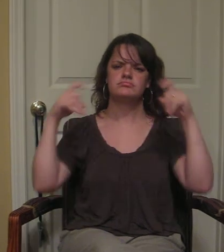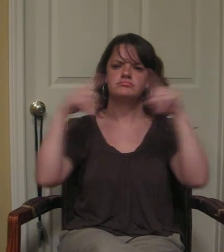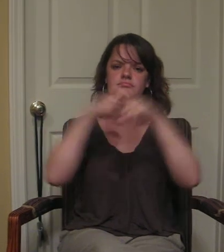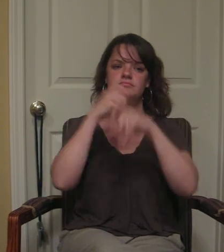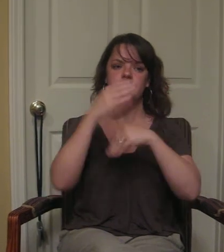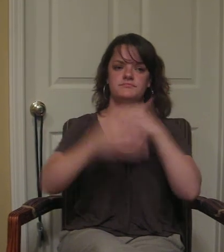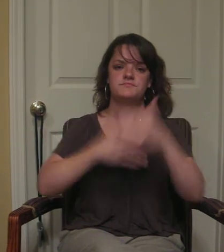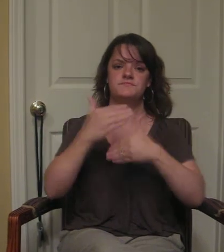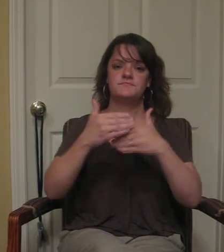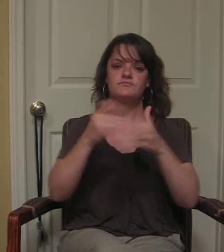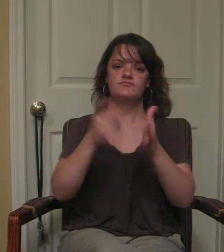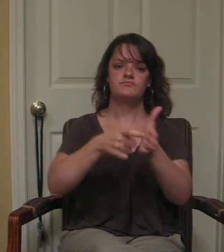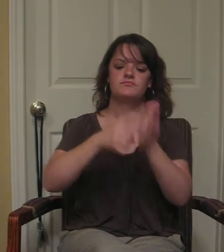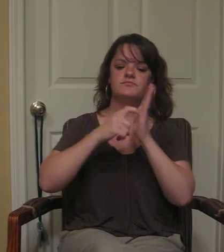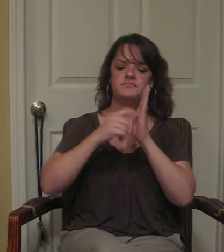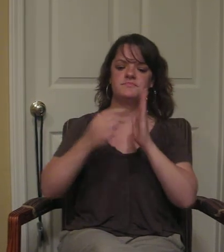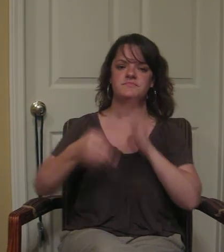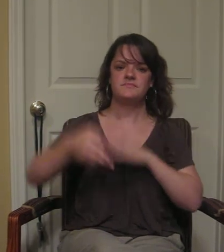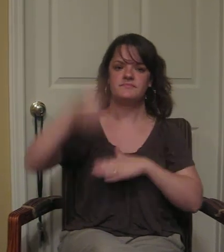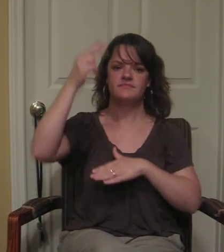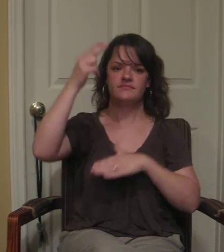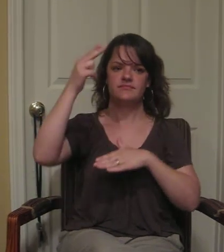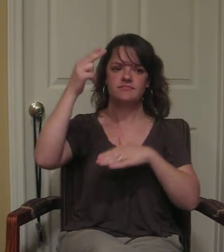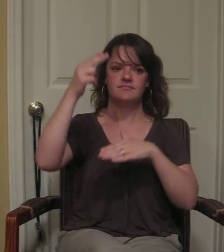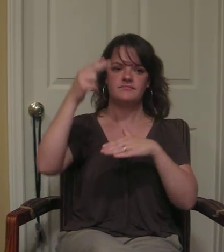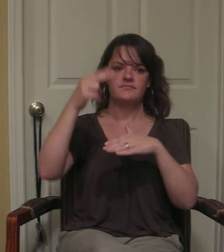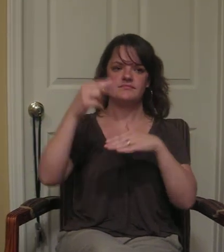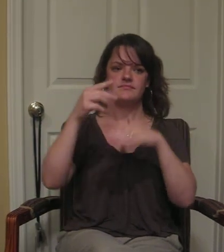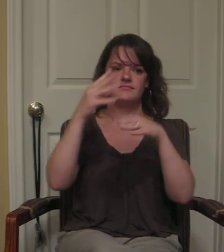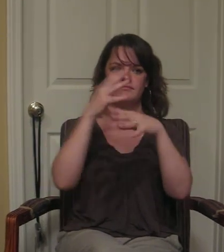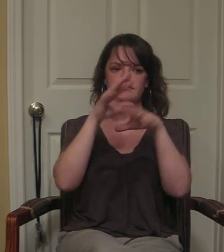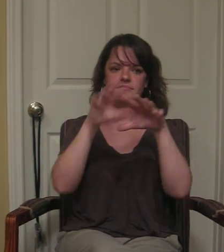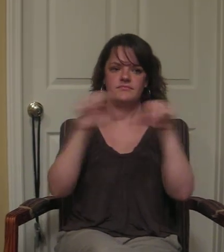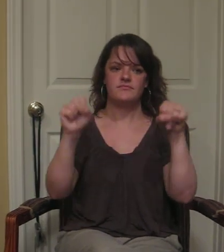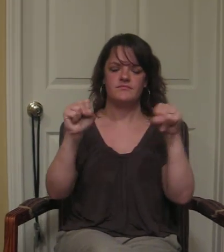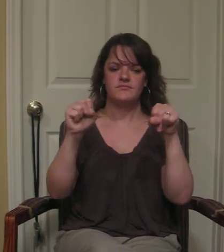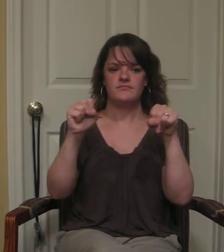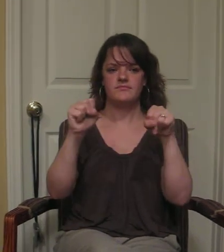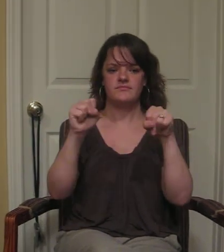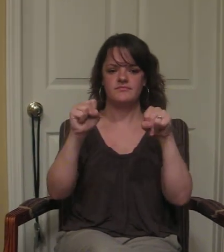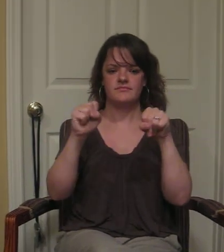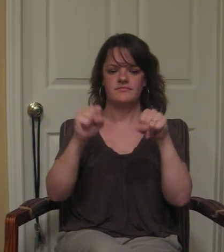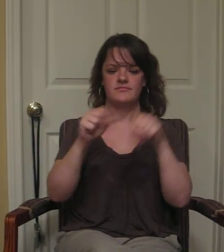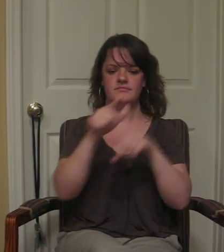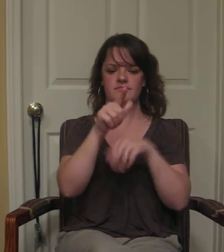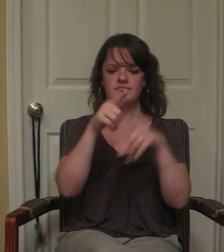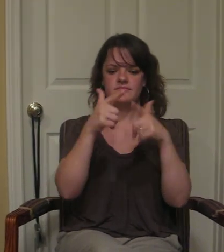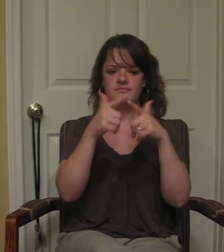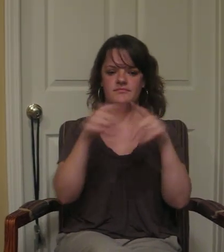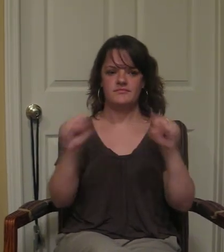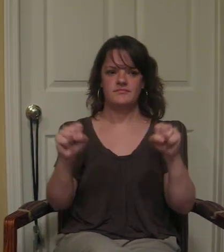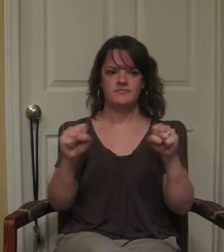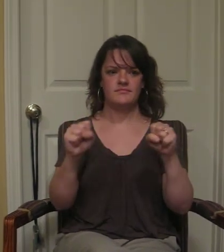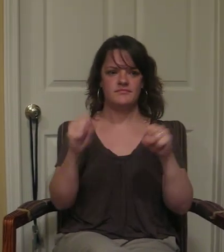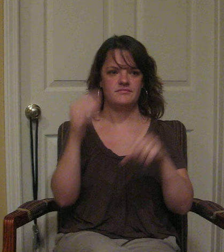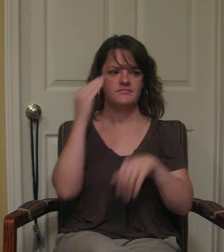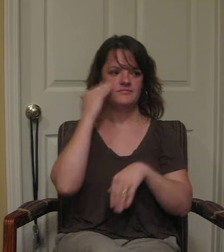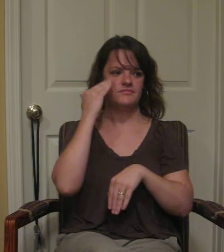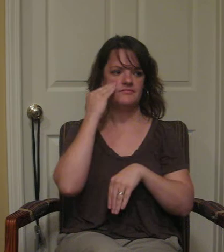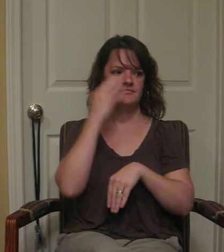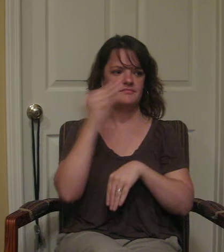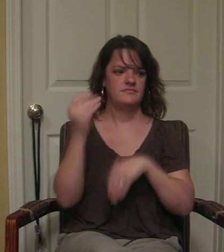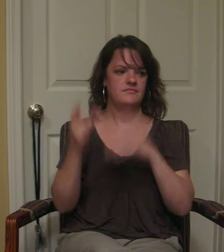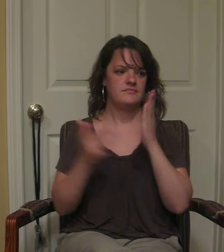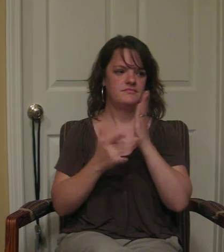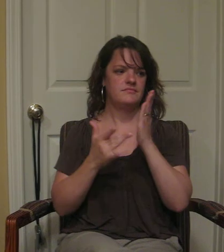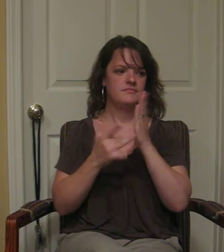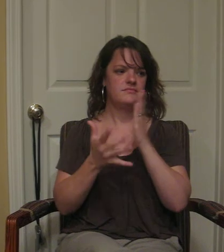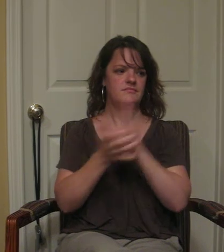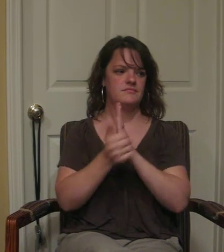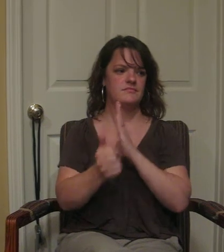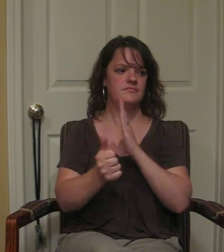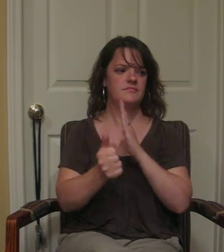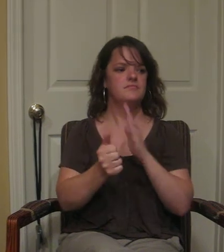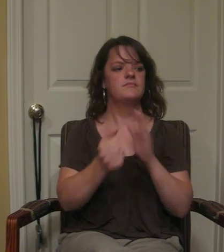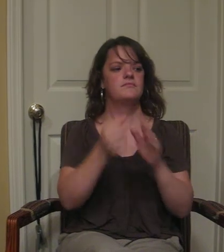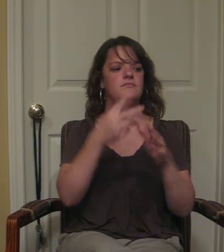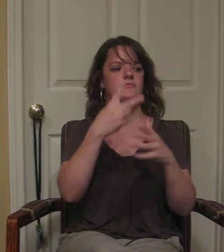high degree of linguistic, cognitive, and technical skills in both English and American Sign Language.